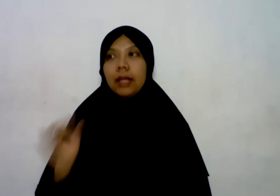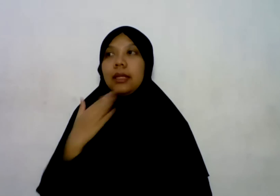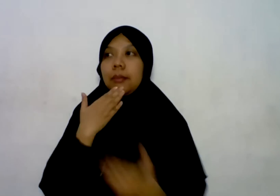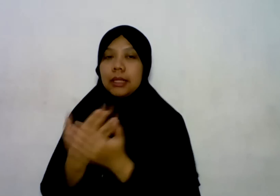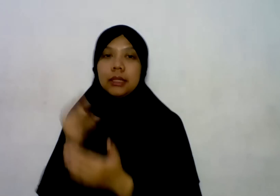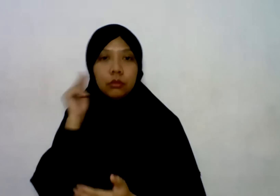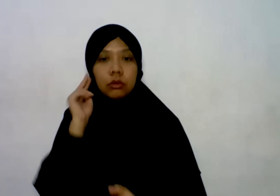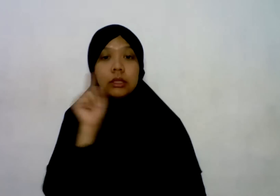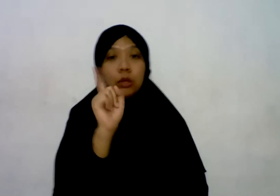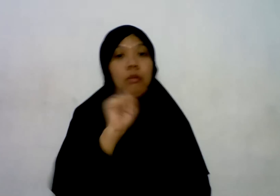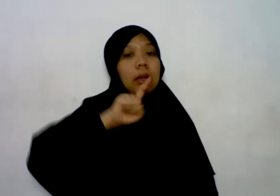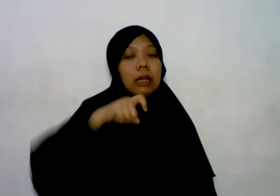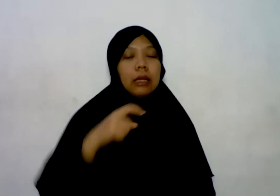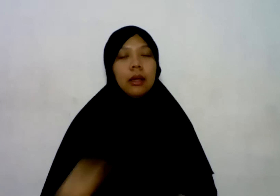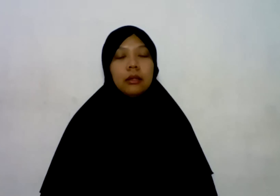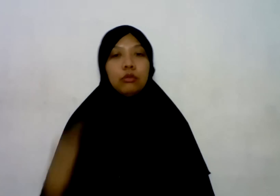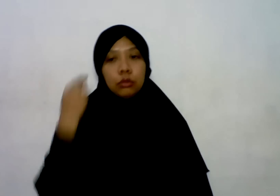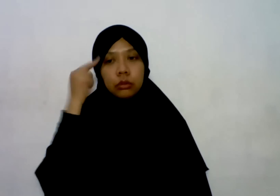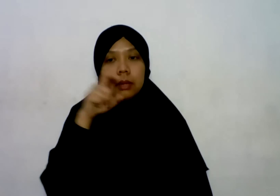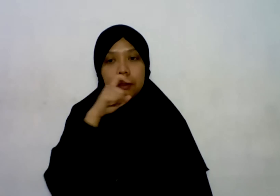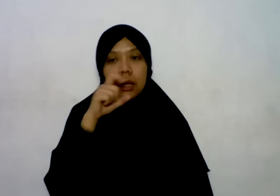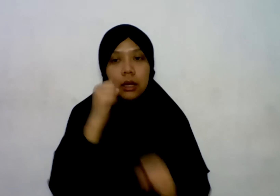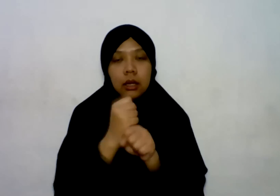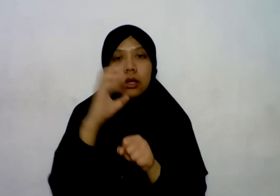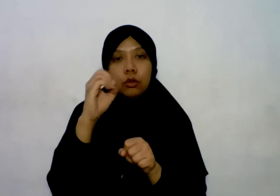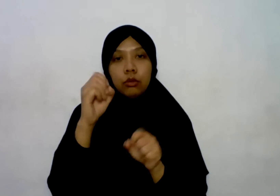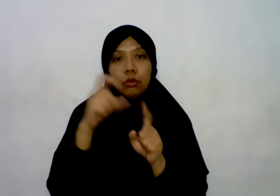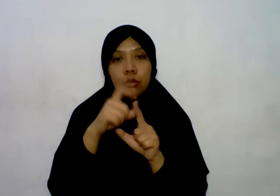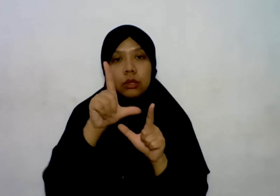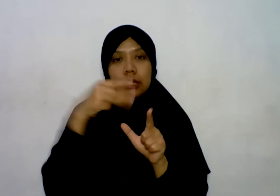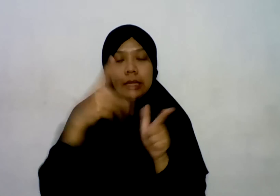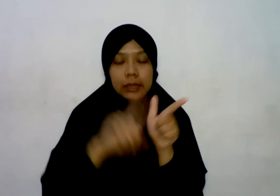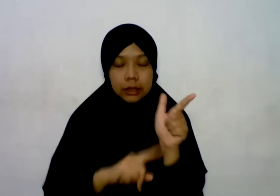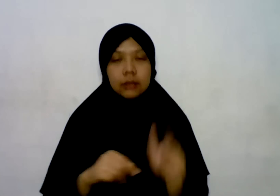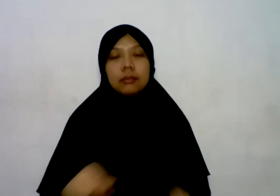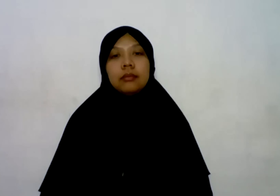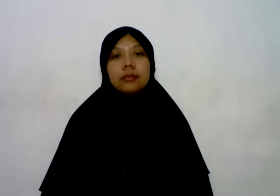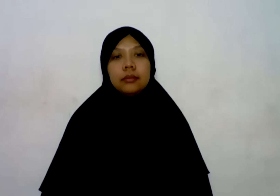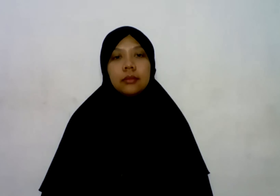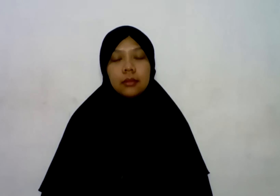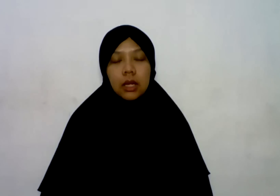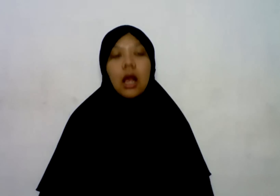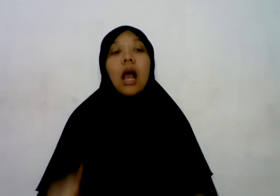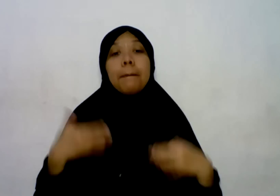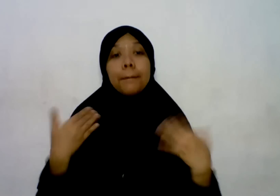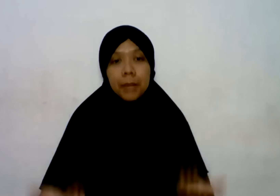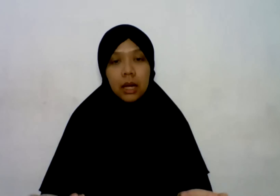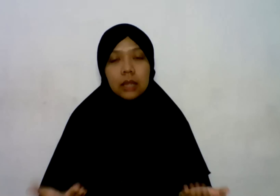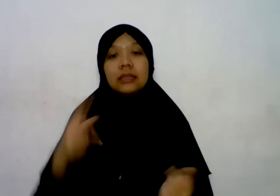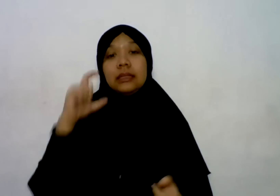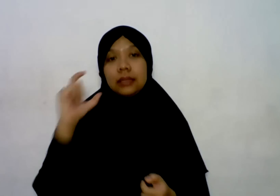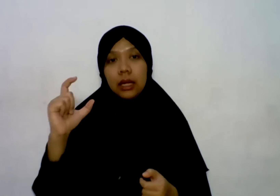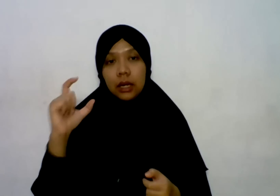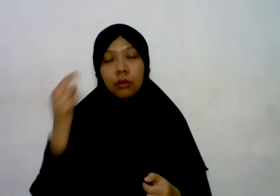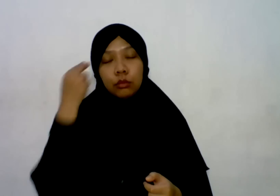again to Professor Goodley from Iko Nugroho. What are your strategies for inclusiveness in disability